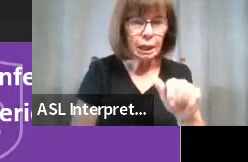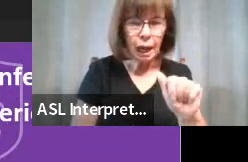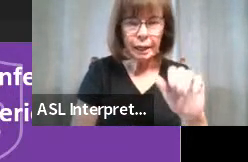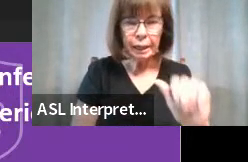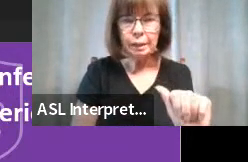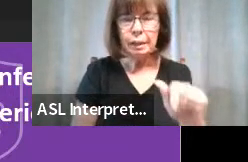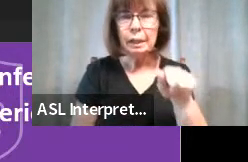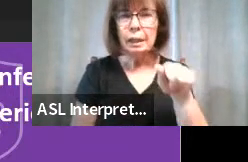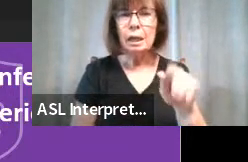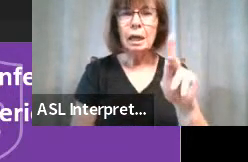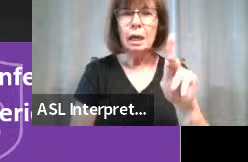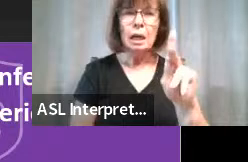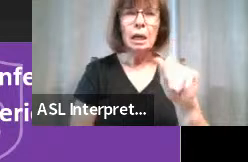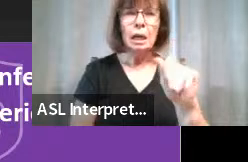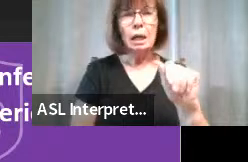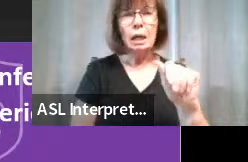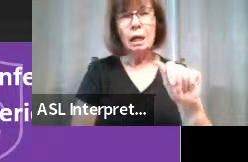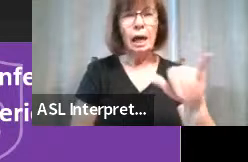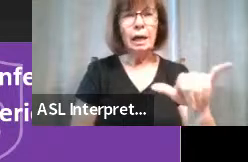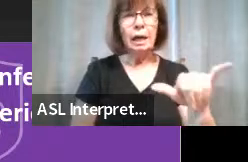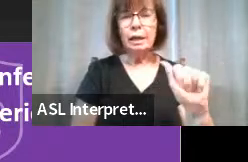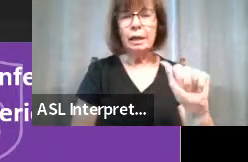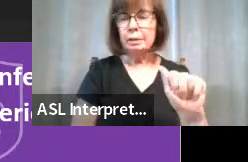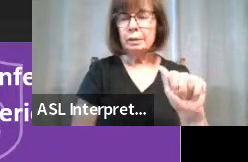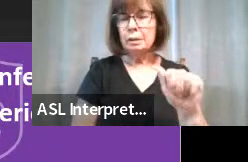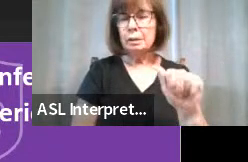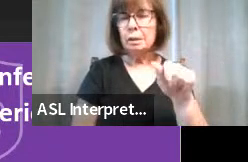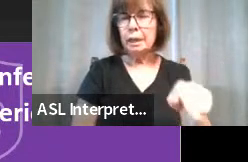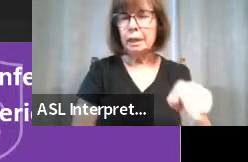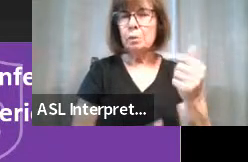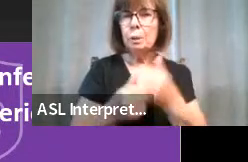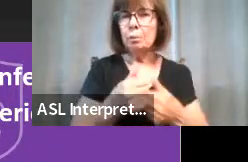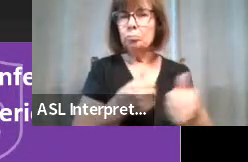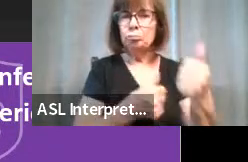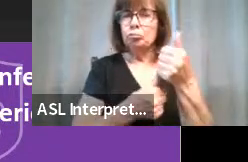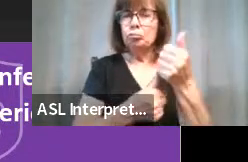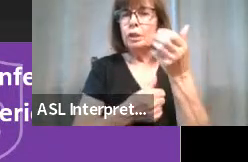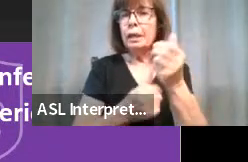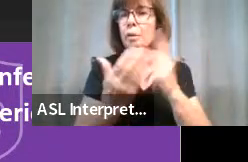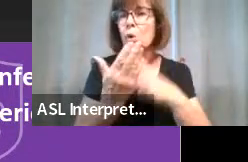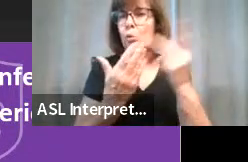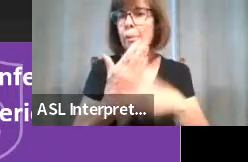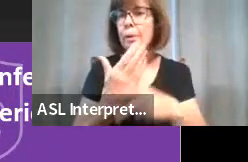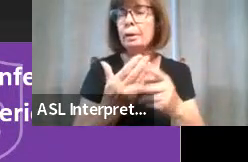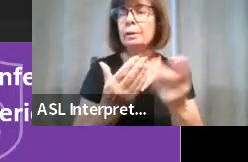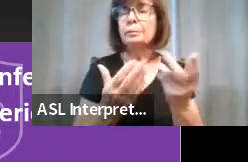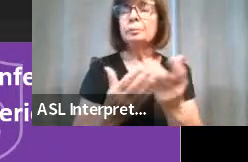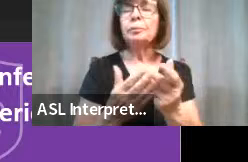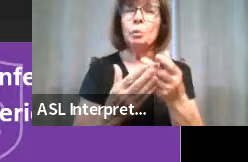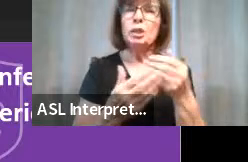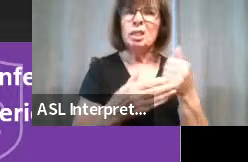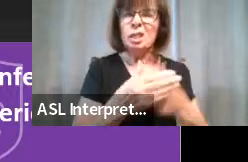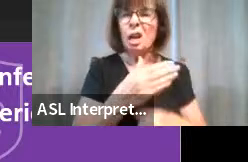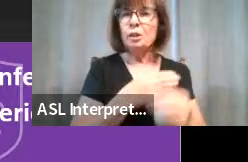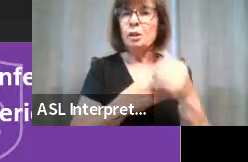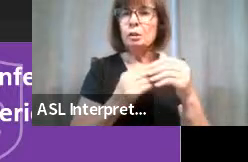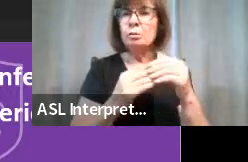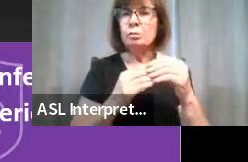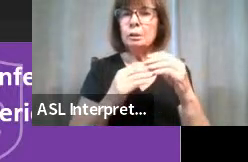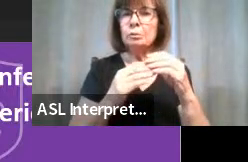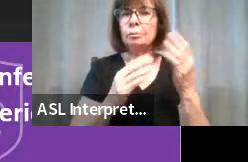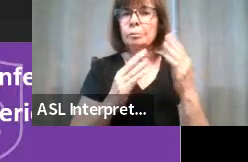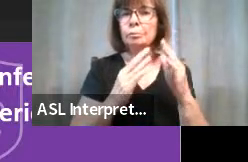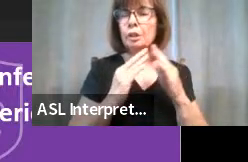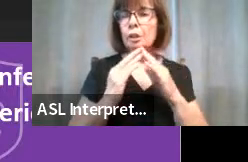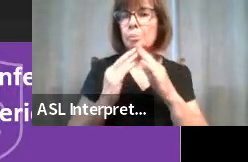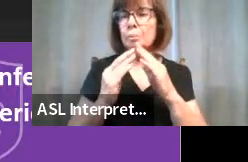up our immunization program, which is within our division of communicable disease. And at some point, not